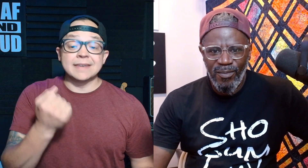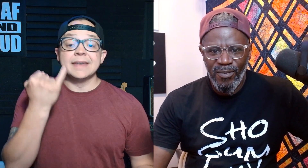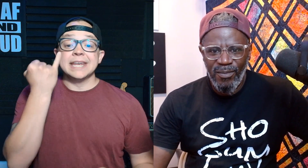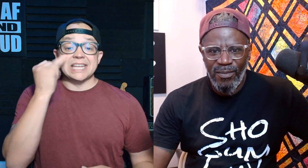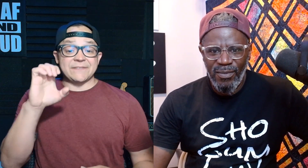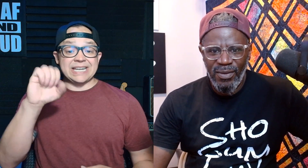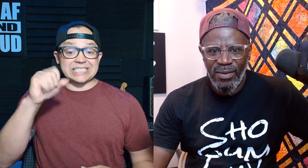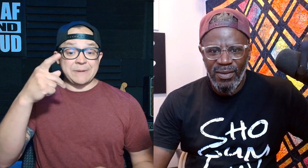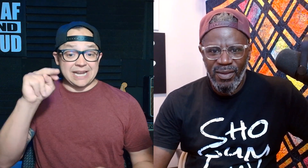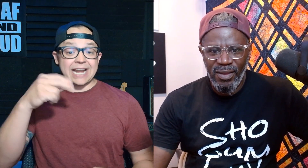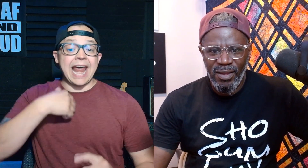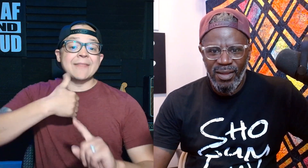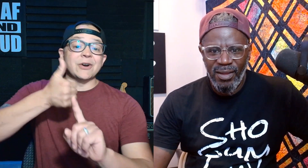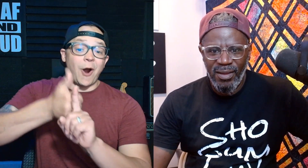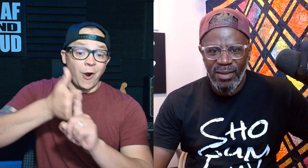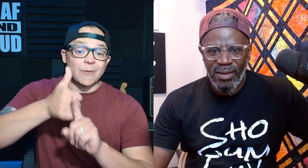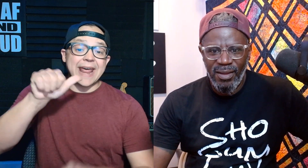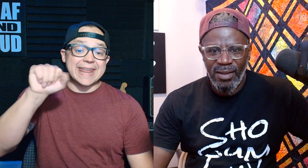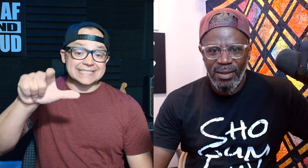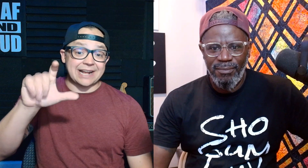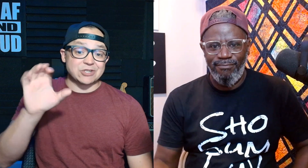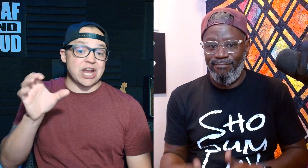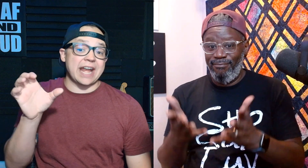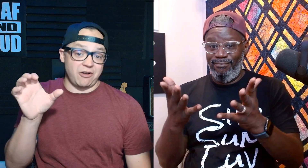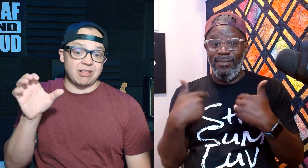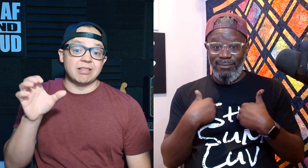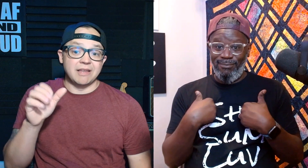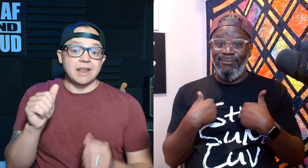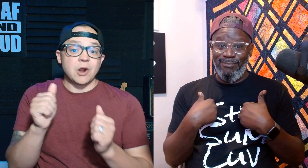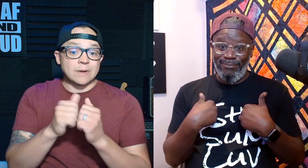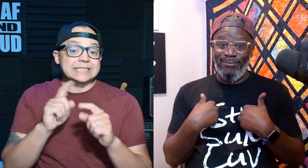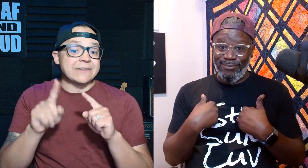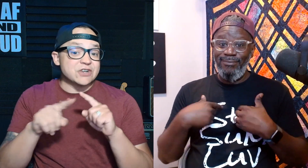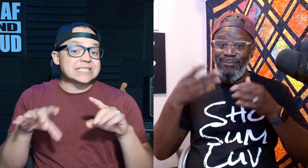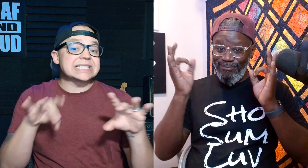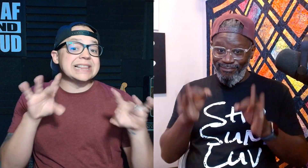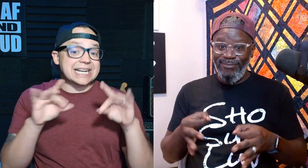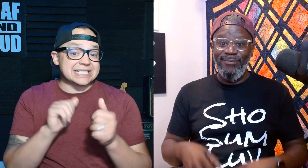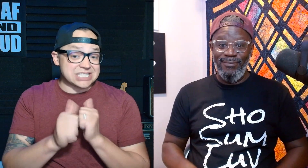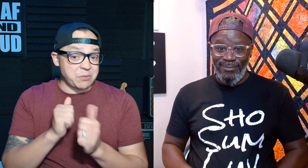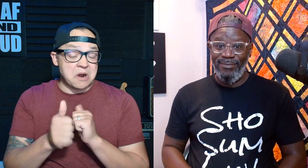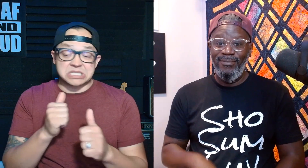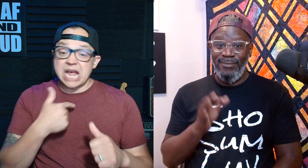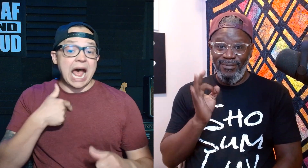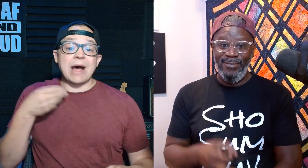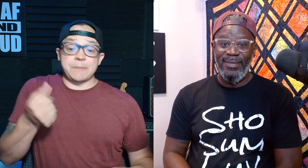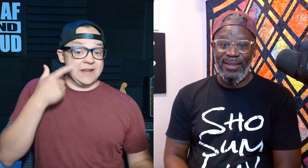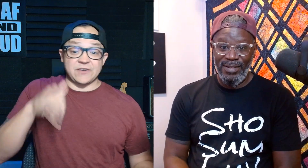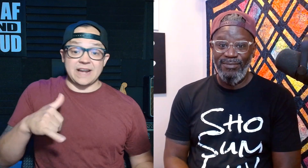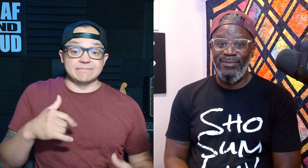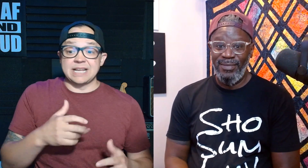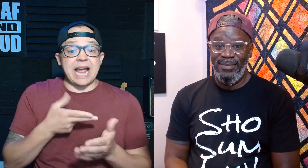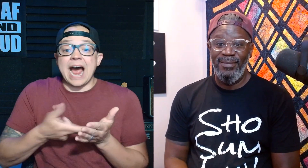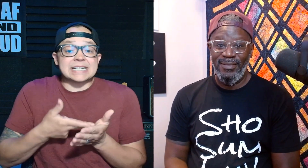pay if ESPN had their own ASL channel with different selected sports. I would